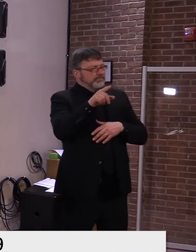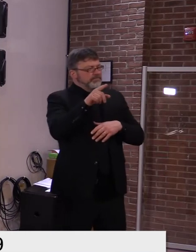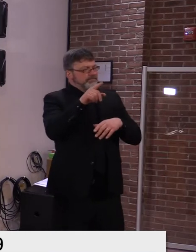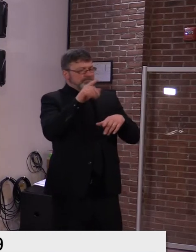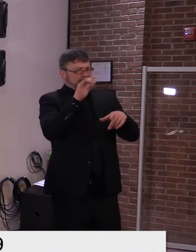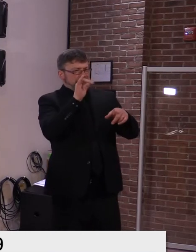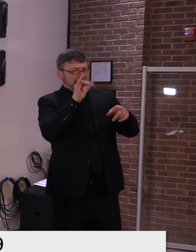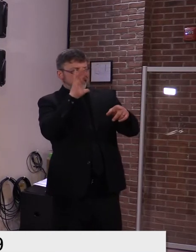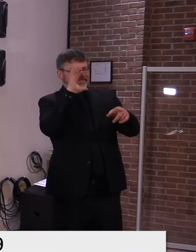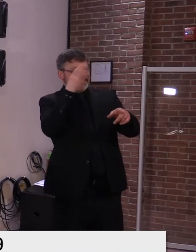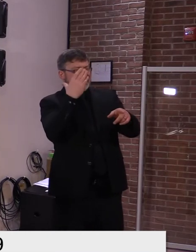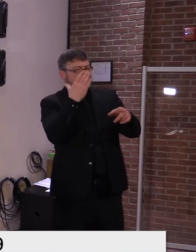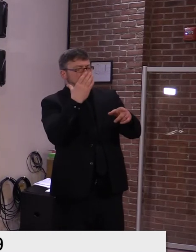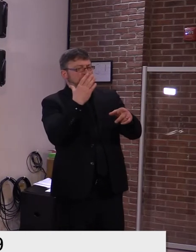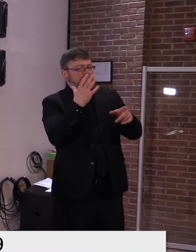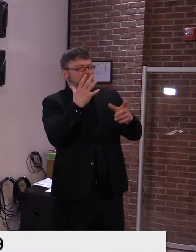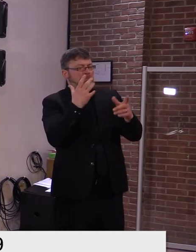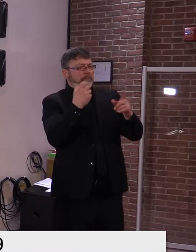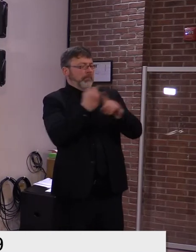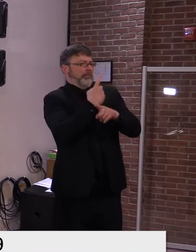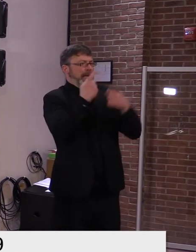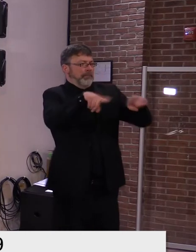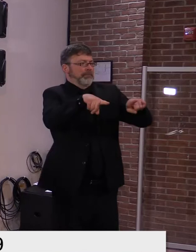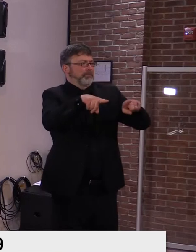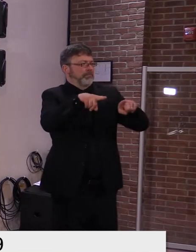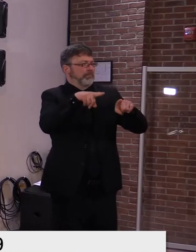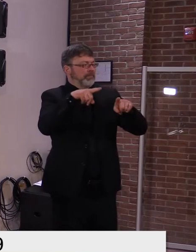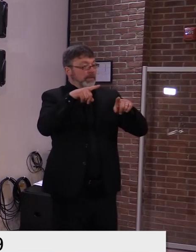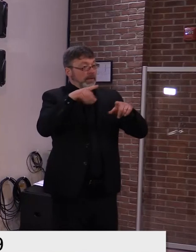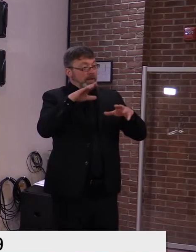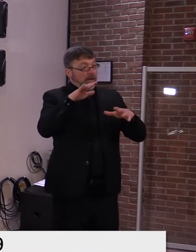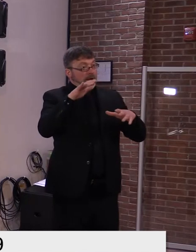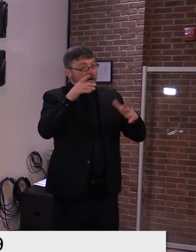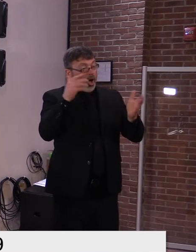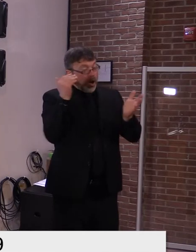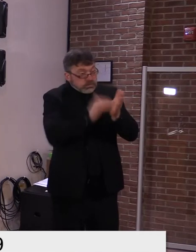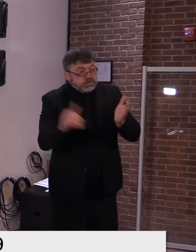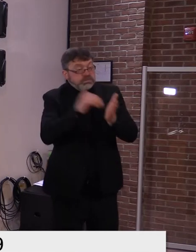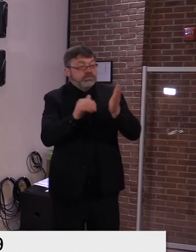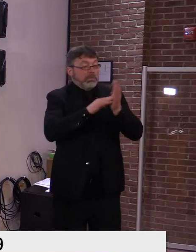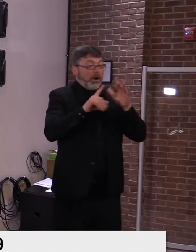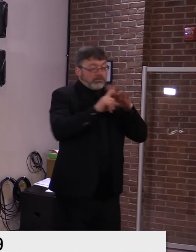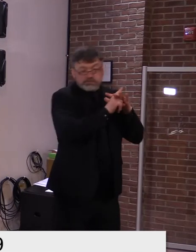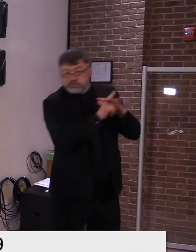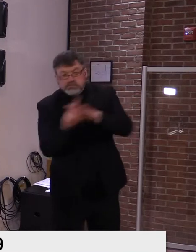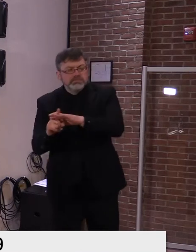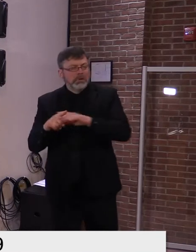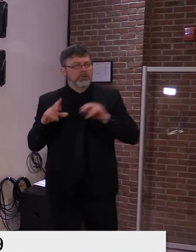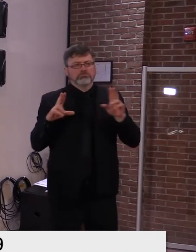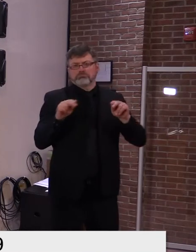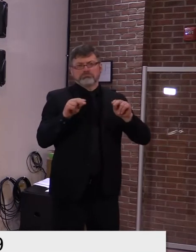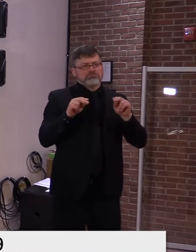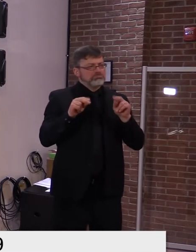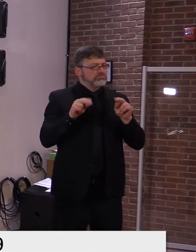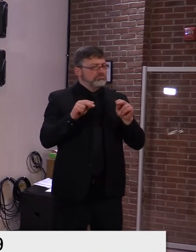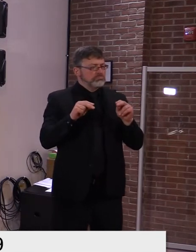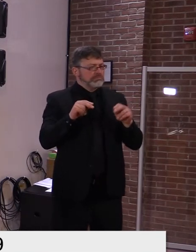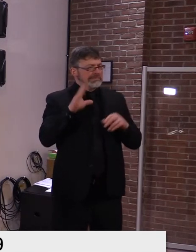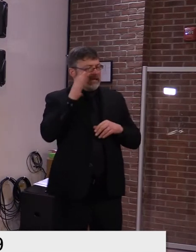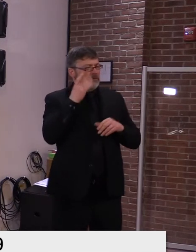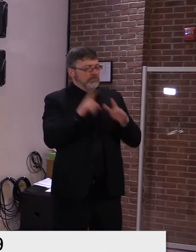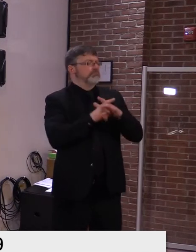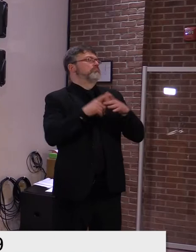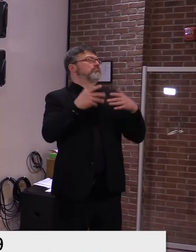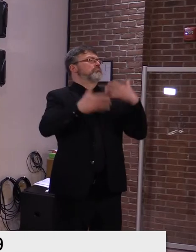the program. So, you know, if this is a huge issue, I will hear about it. I haven't heard